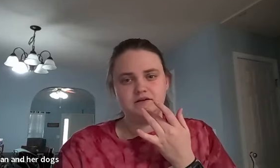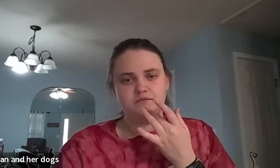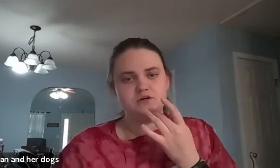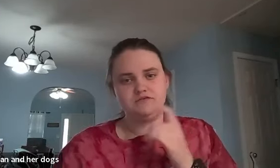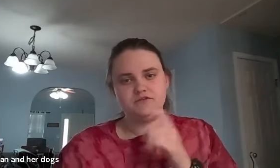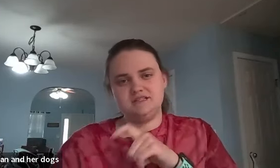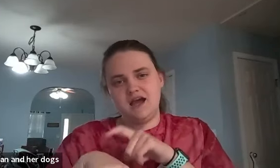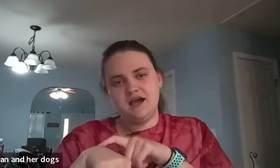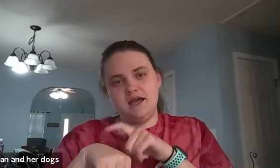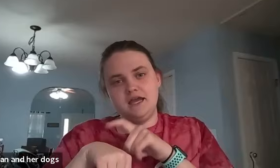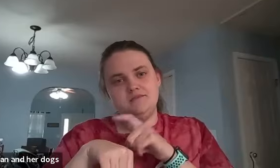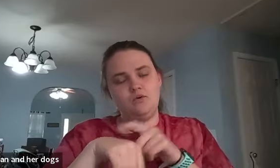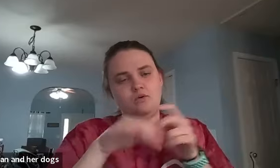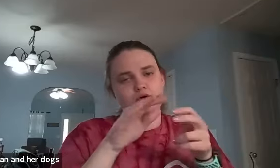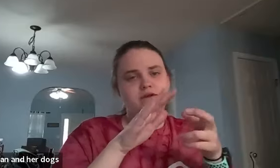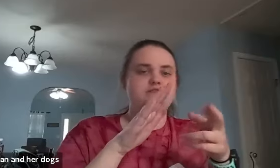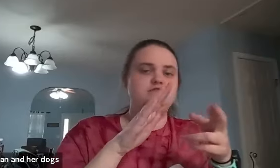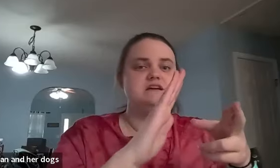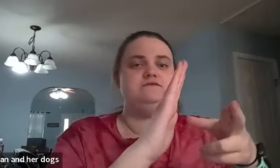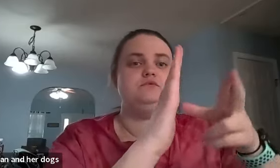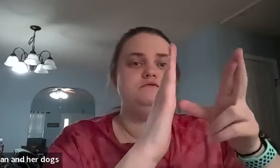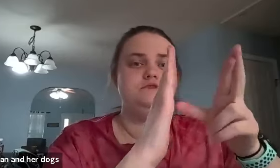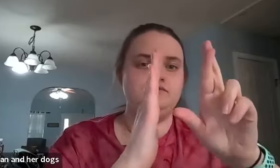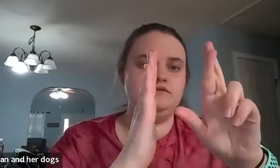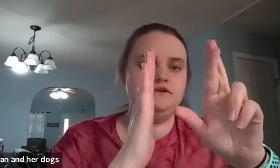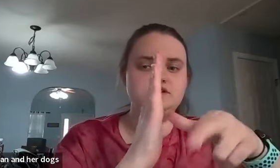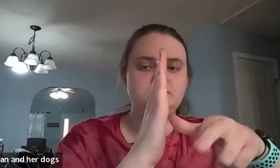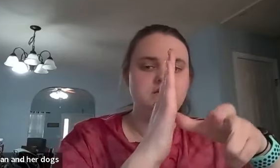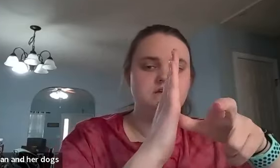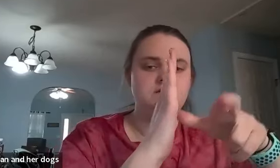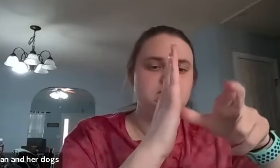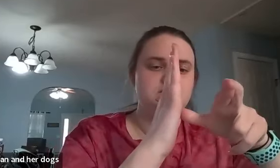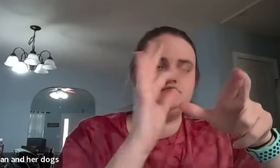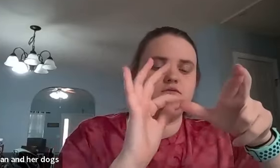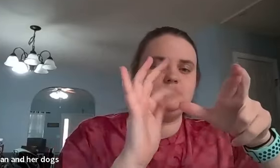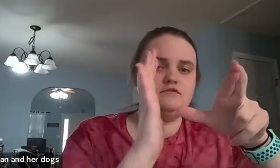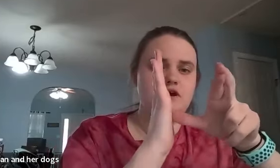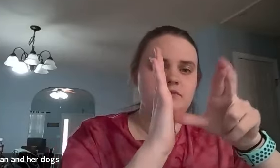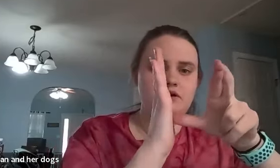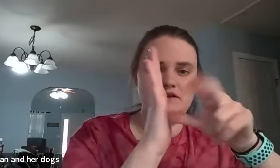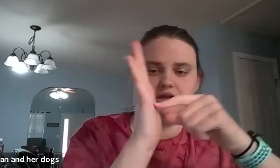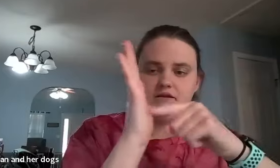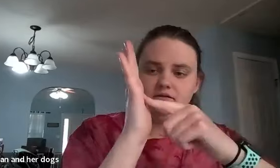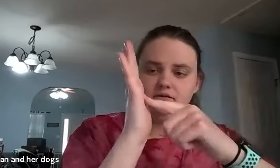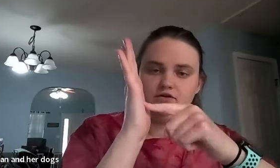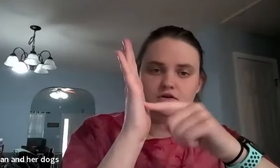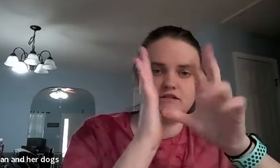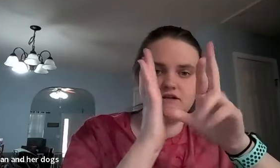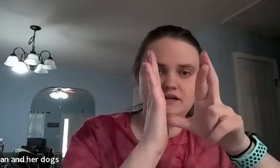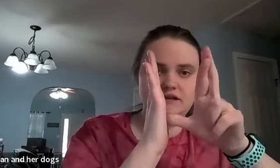Would y'all prefer time or here's the sign for review. Review is going to be, you start with your thumb on like your non-dominant and